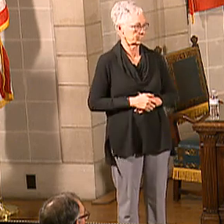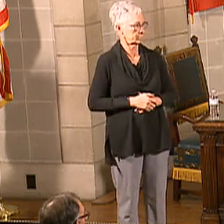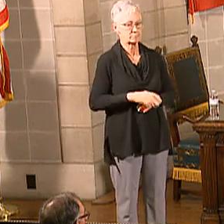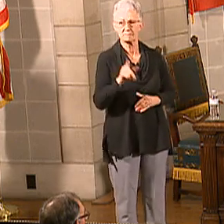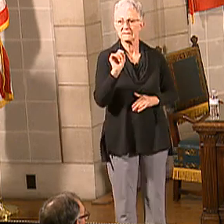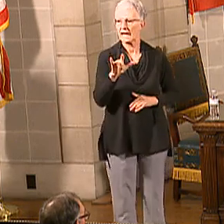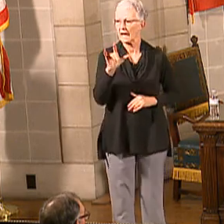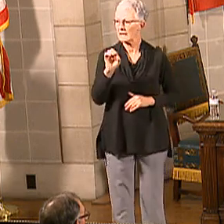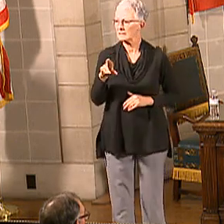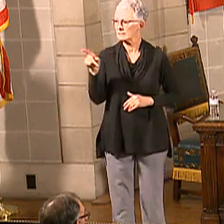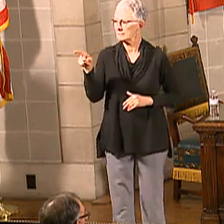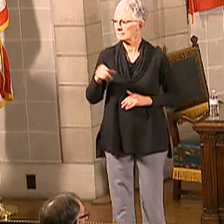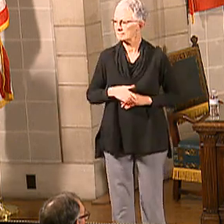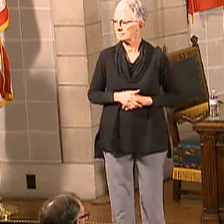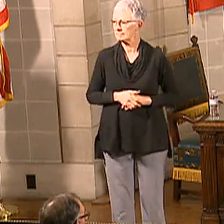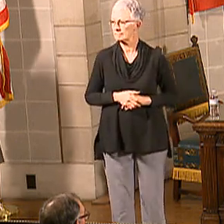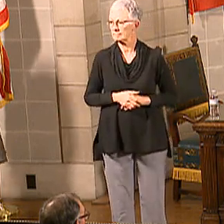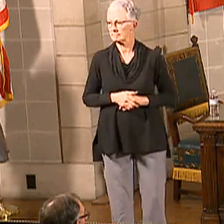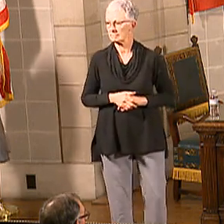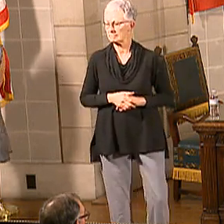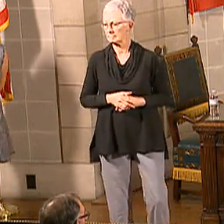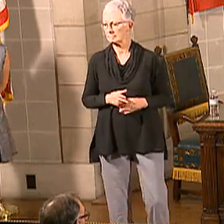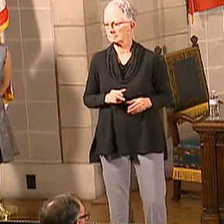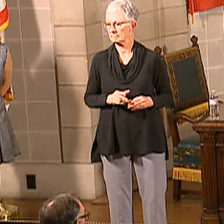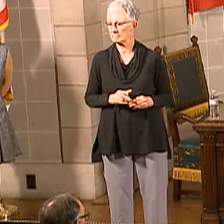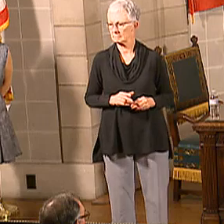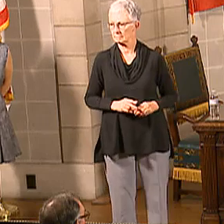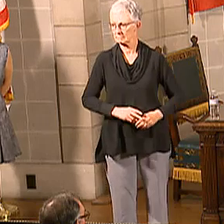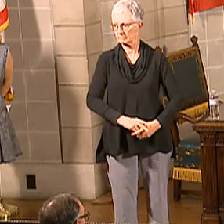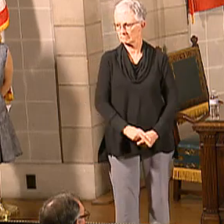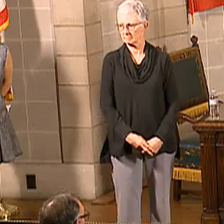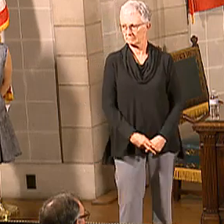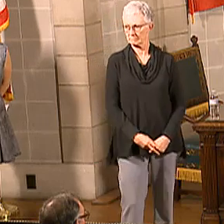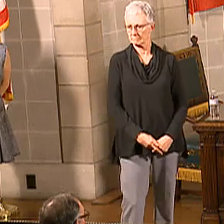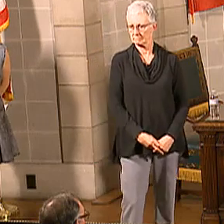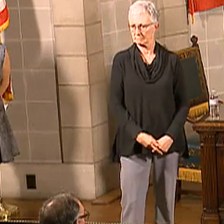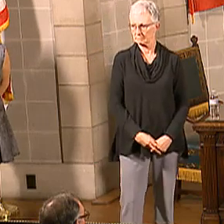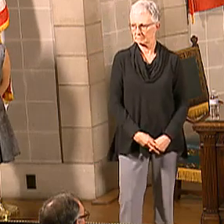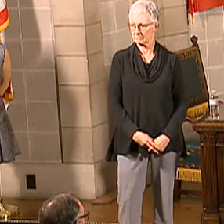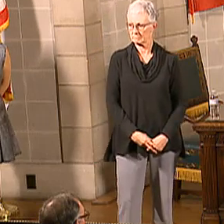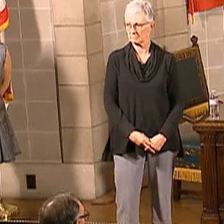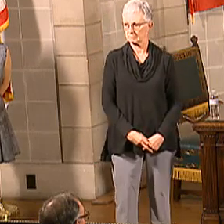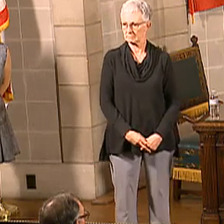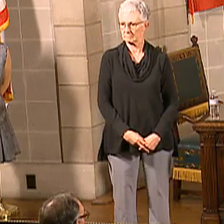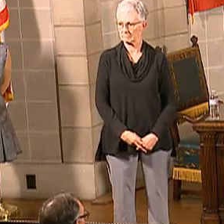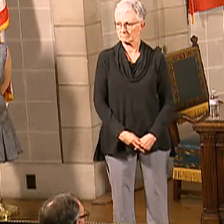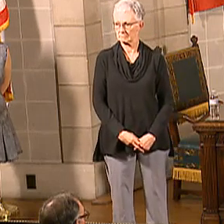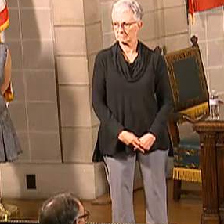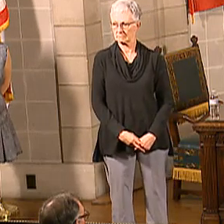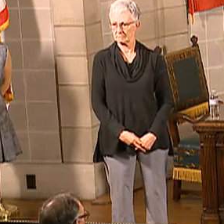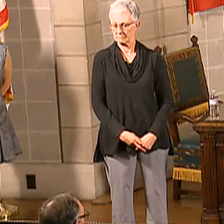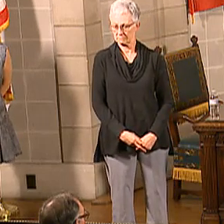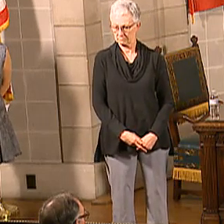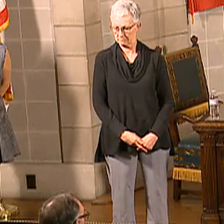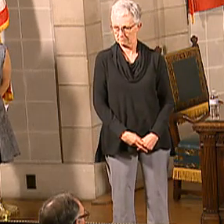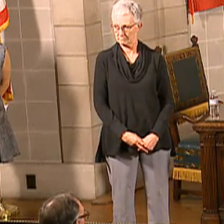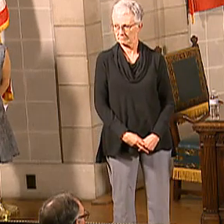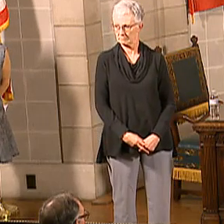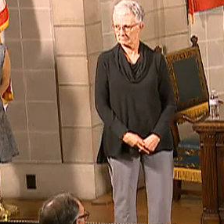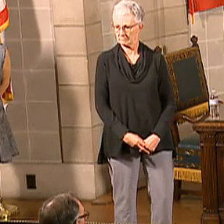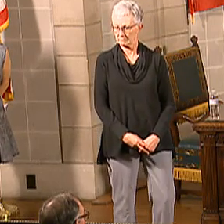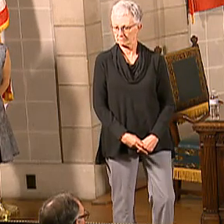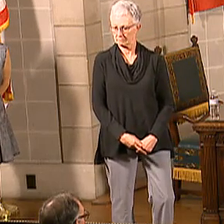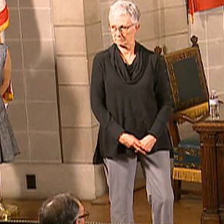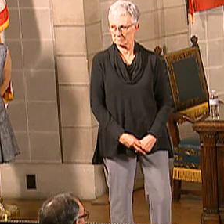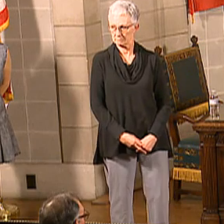have questions? Bill Kelly at NET asks, police arrested a man they allege made violent threats against the director of health in Douglas County. Are you aware of